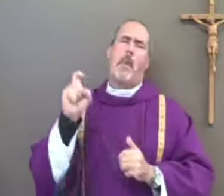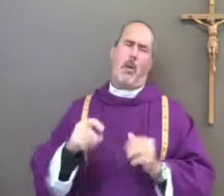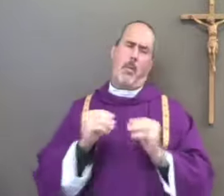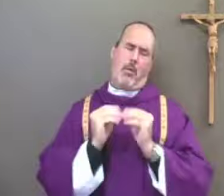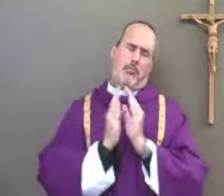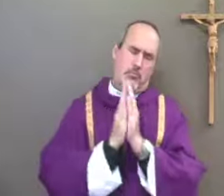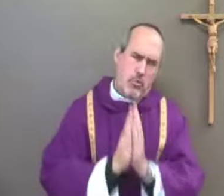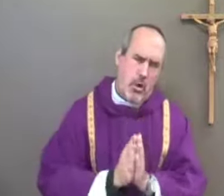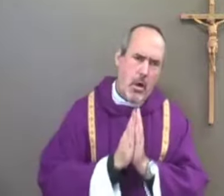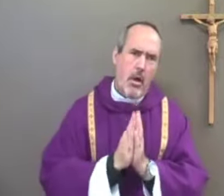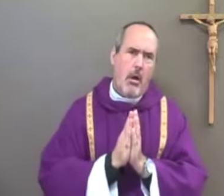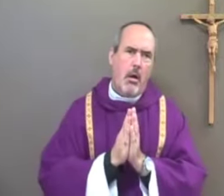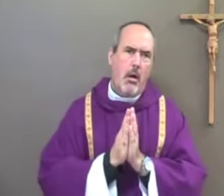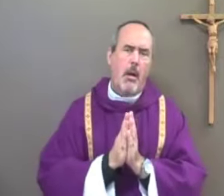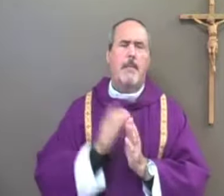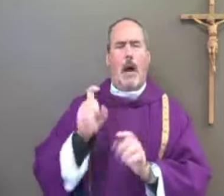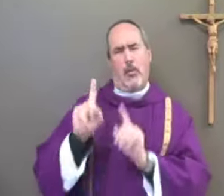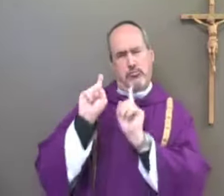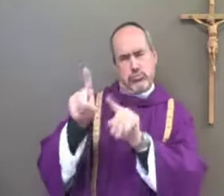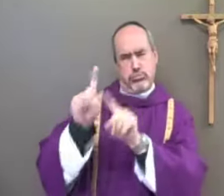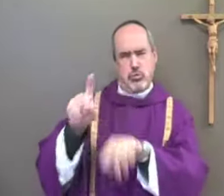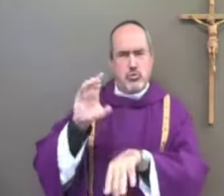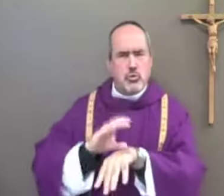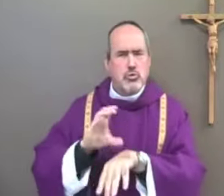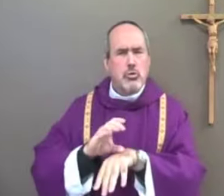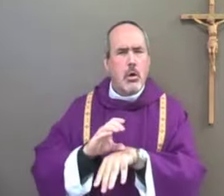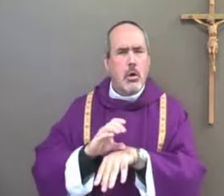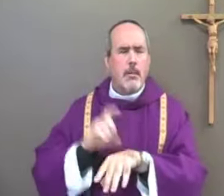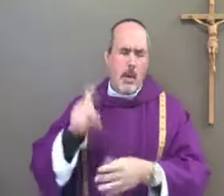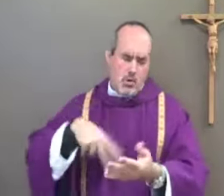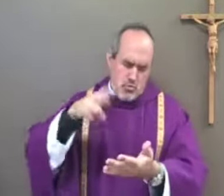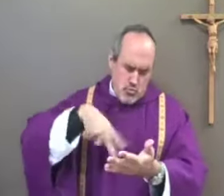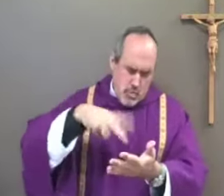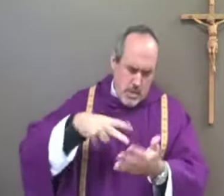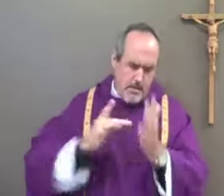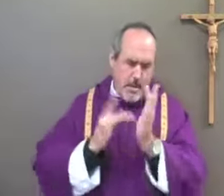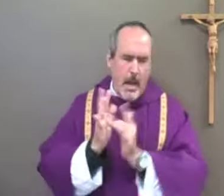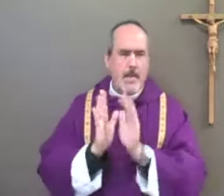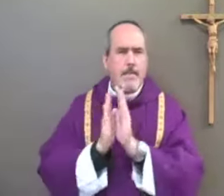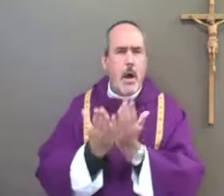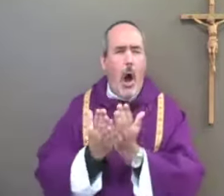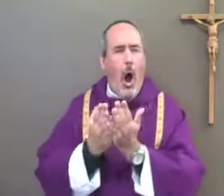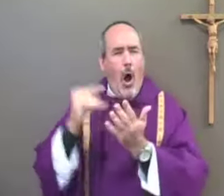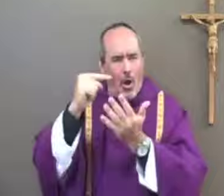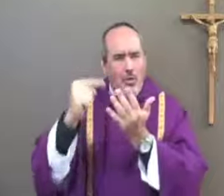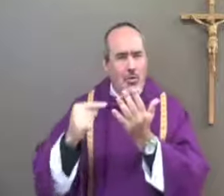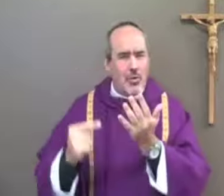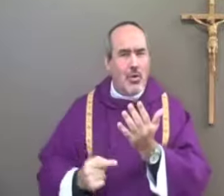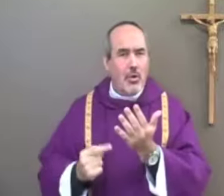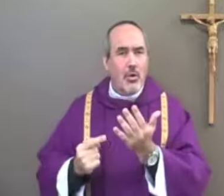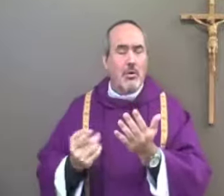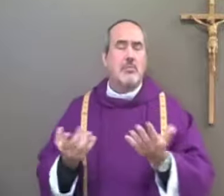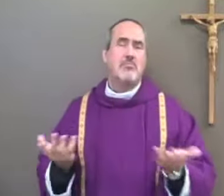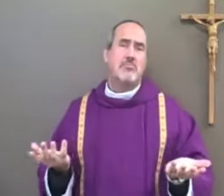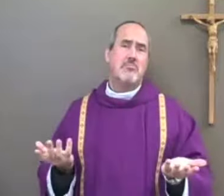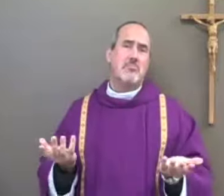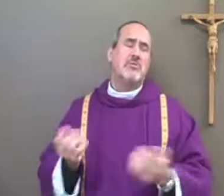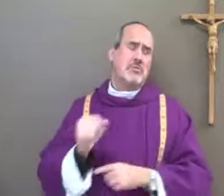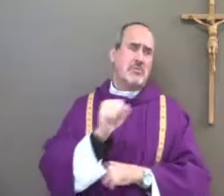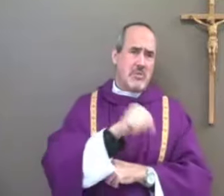Oftentimes, we think that to become holy, we need to pray, go to church, read the Bible, and all of those